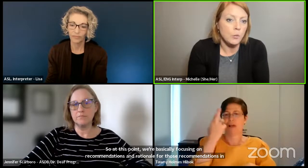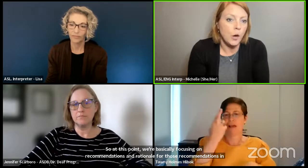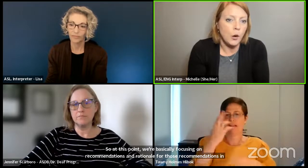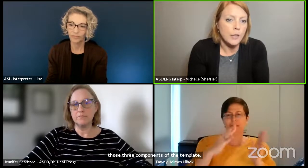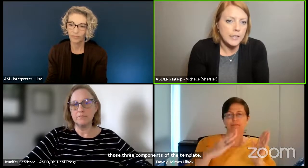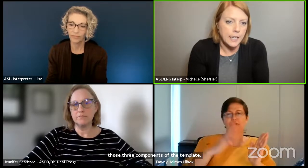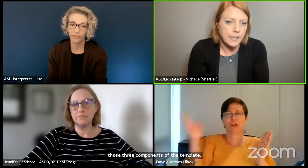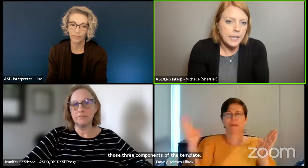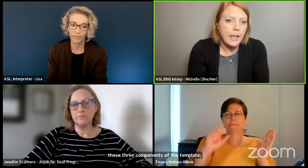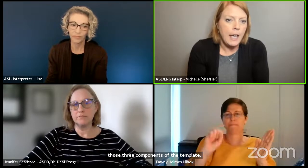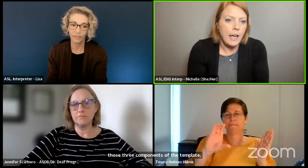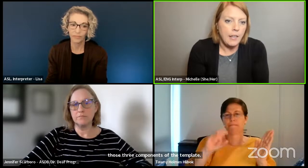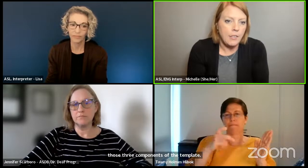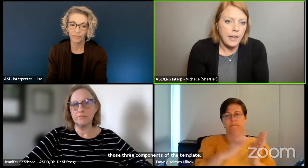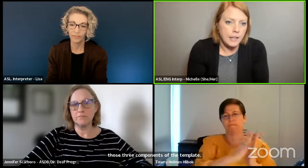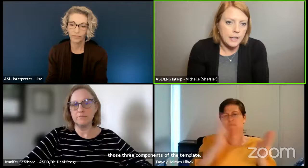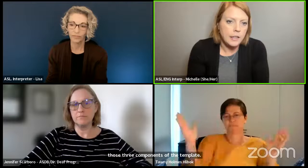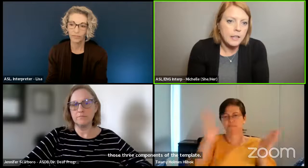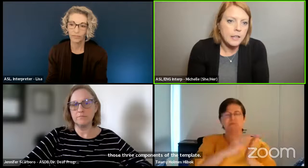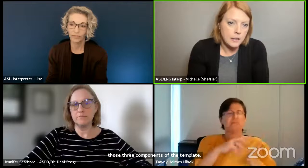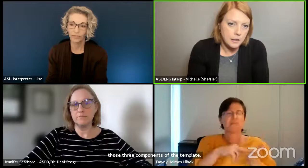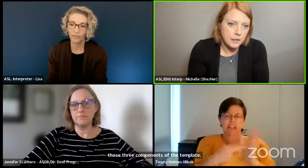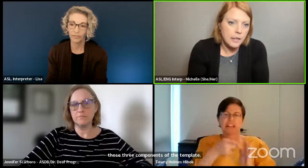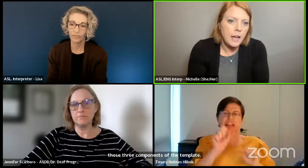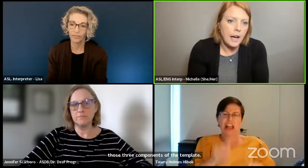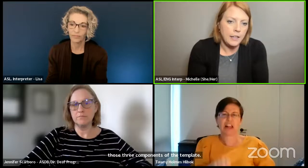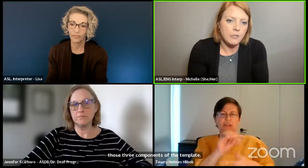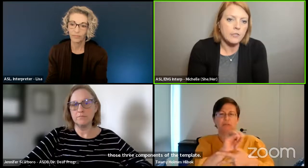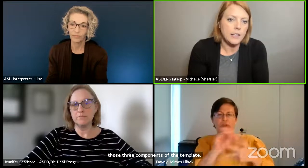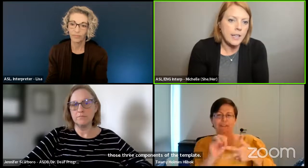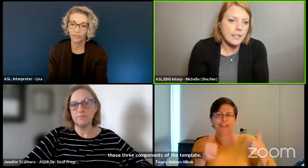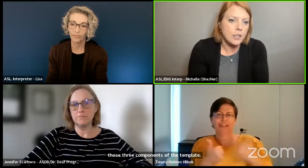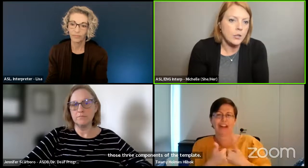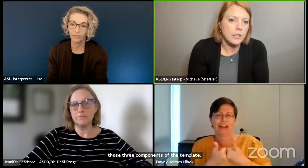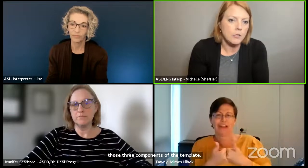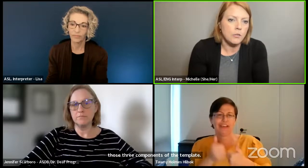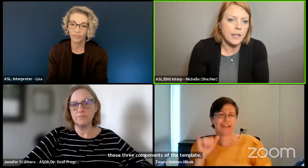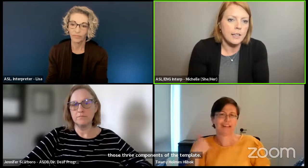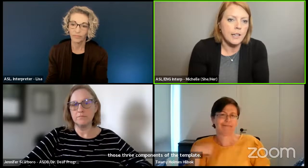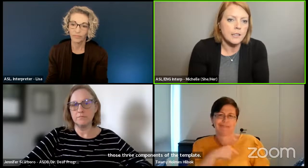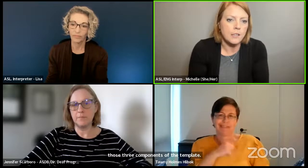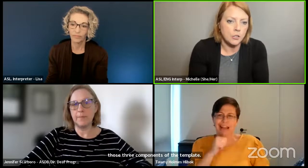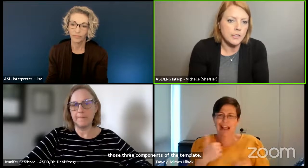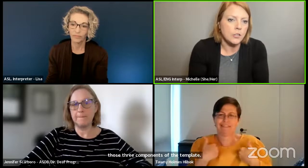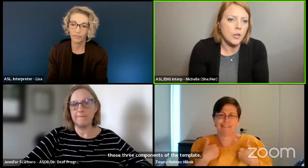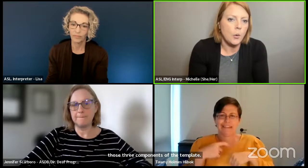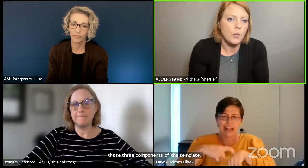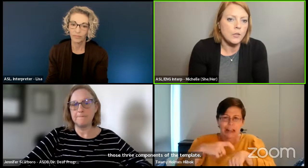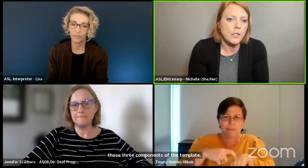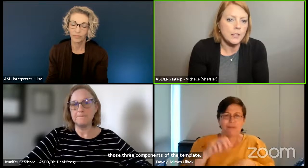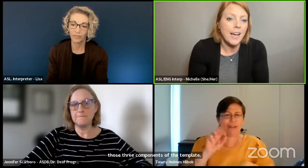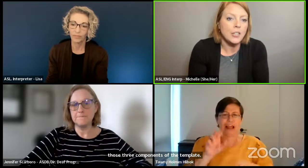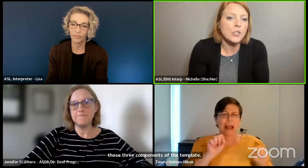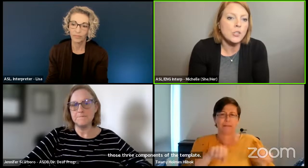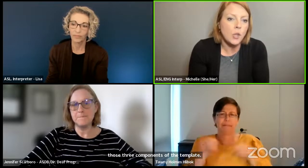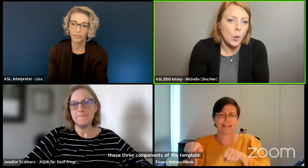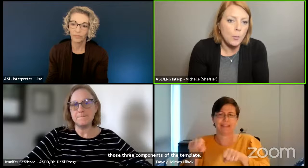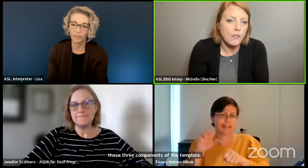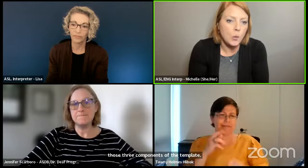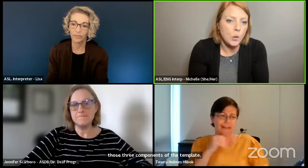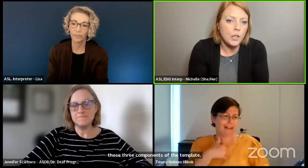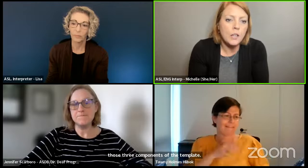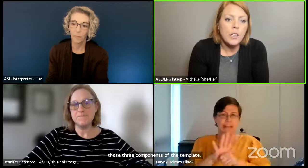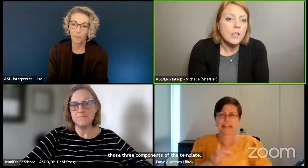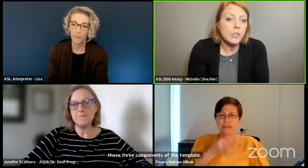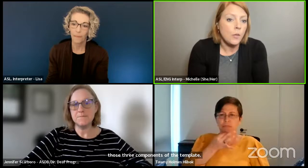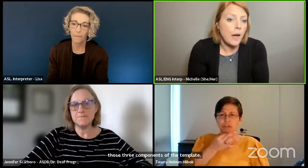work that you've already done. And then I realized that you didn't recognize or didn't know this entire scope